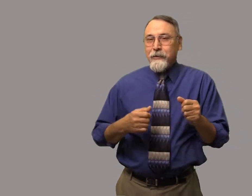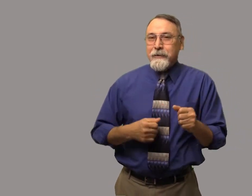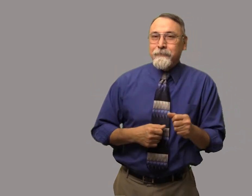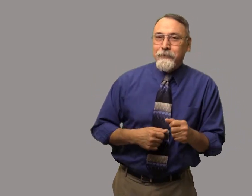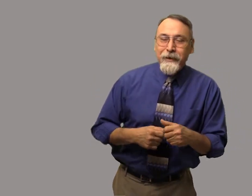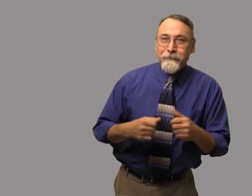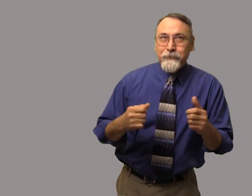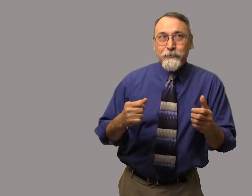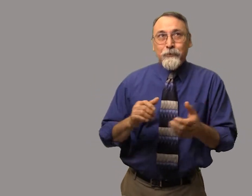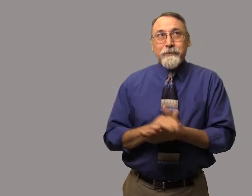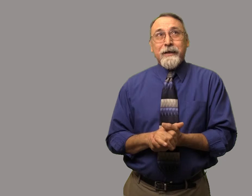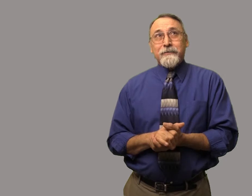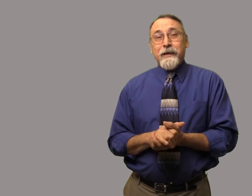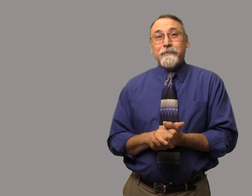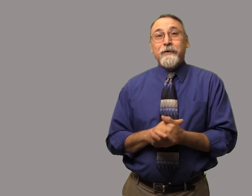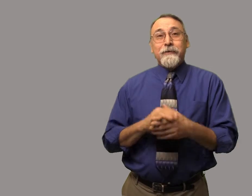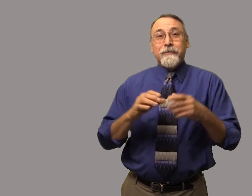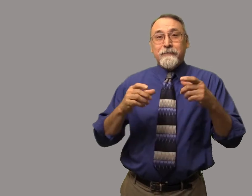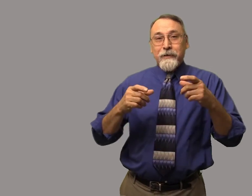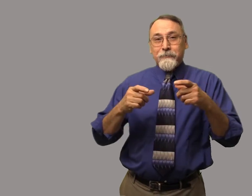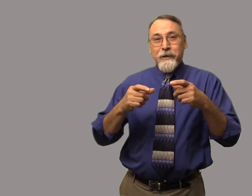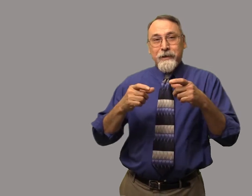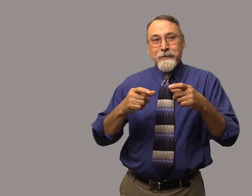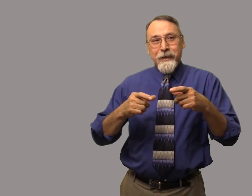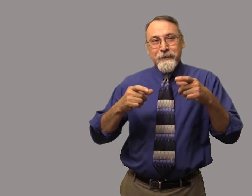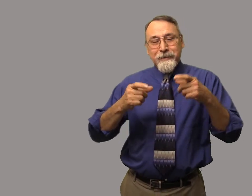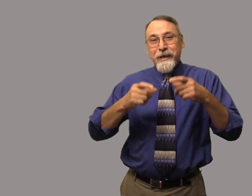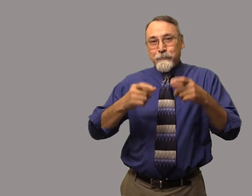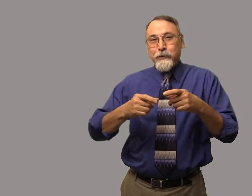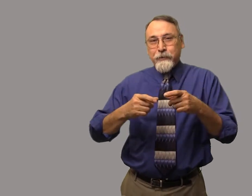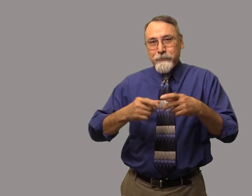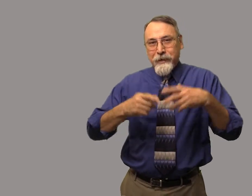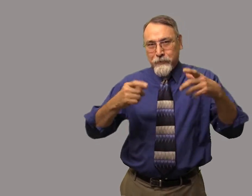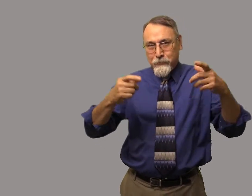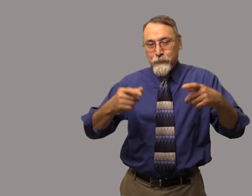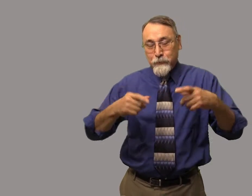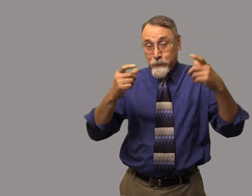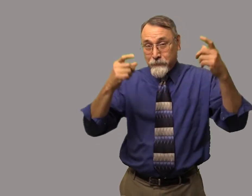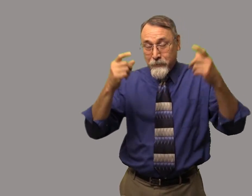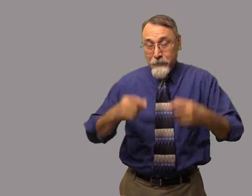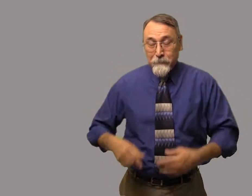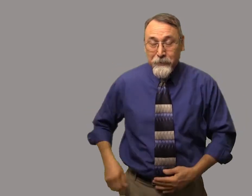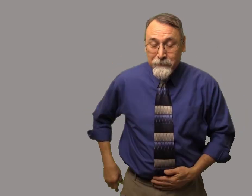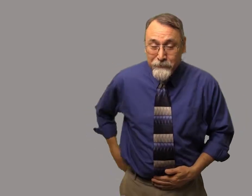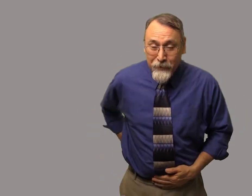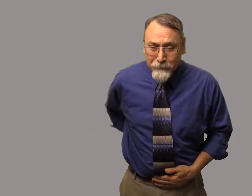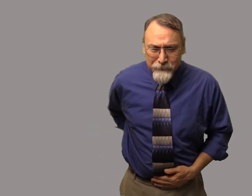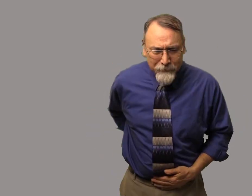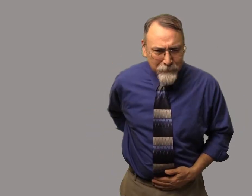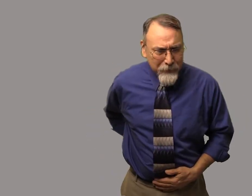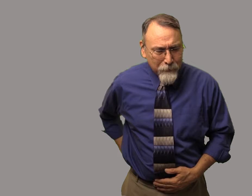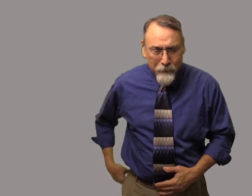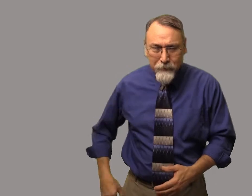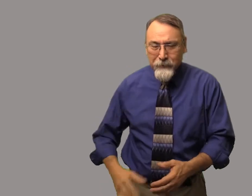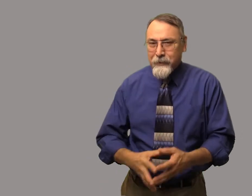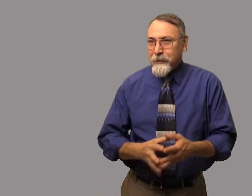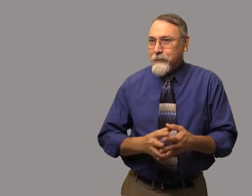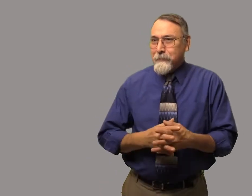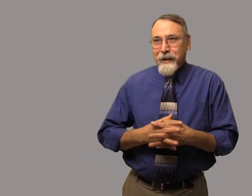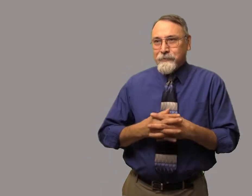called every store in town that I could find to see if I could find a tape reader that I could use, plus the software and stuff to make it work. Man, I